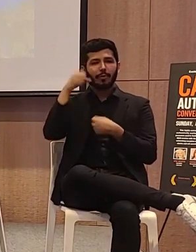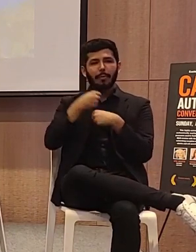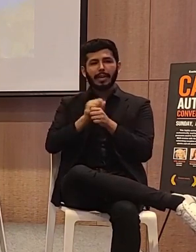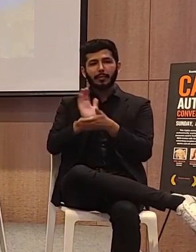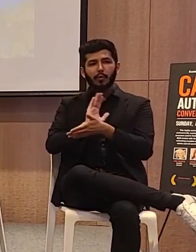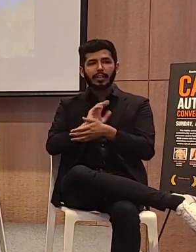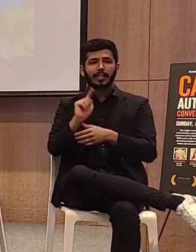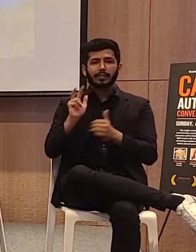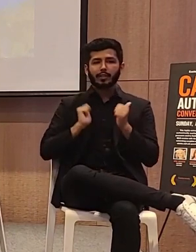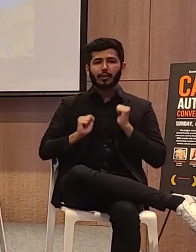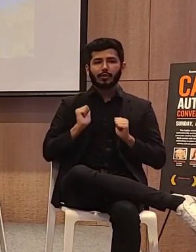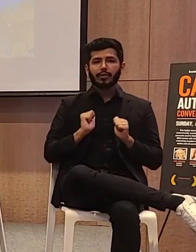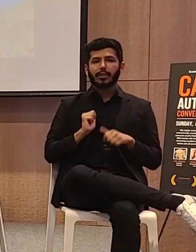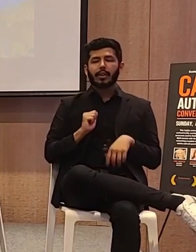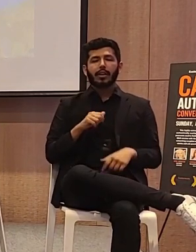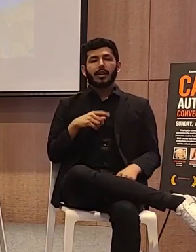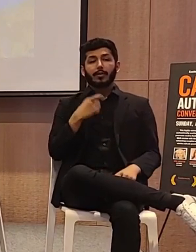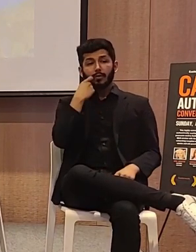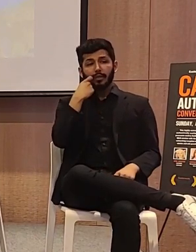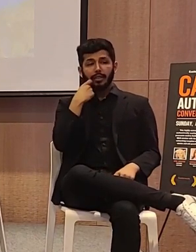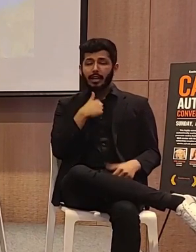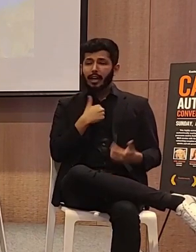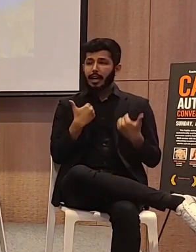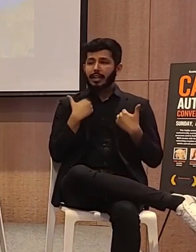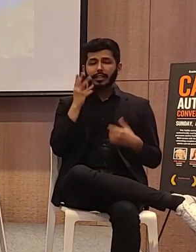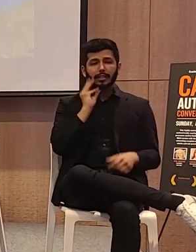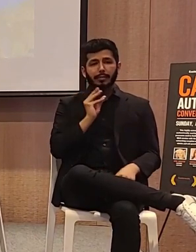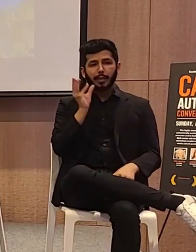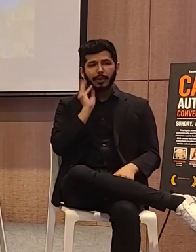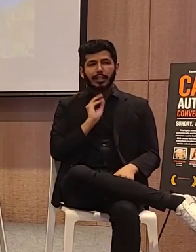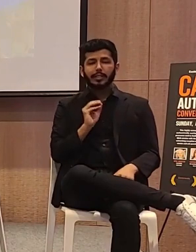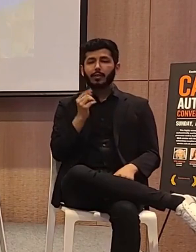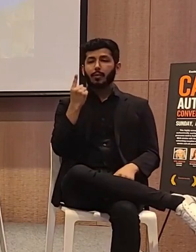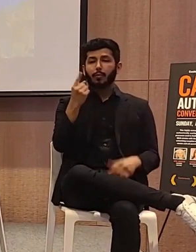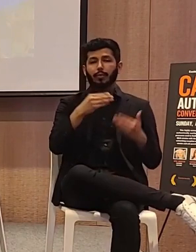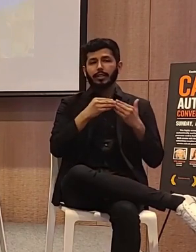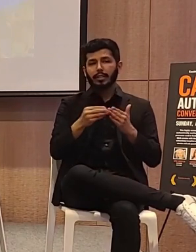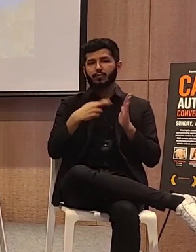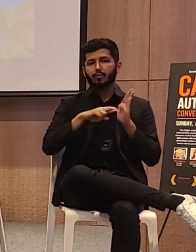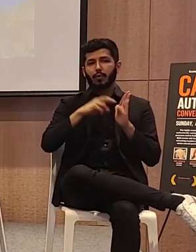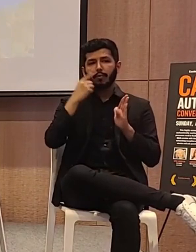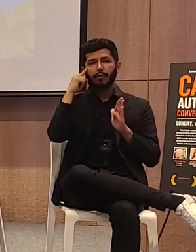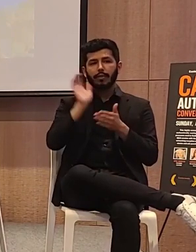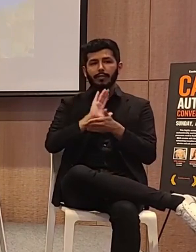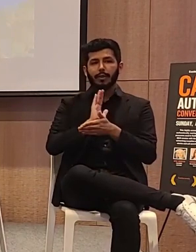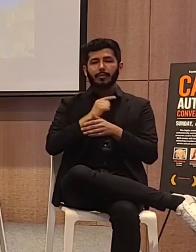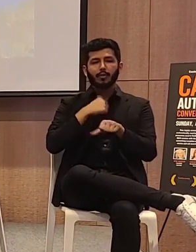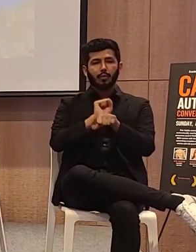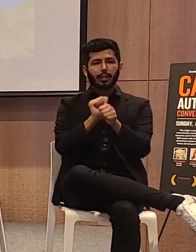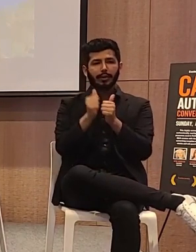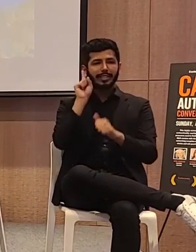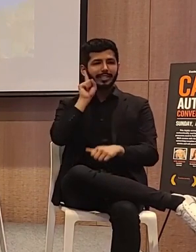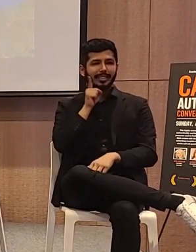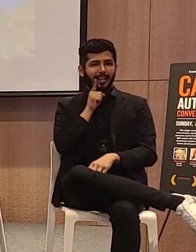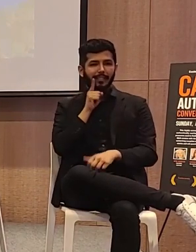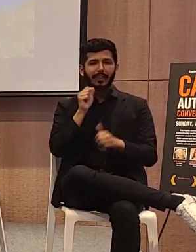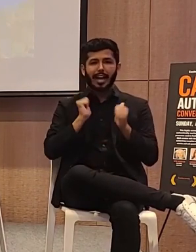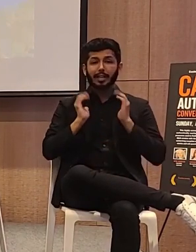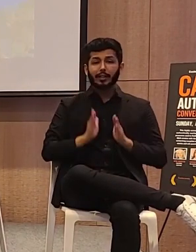been, like, I recently had an experience, very recently, where one of the leads in a film I was doing, we cast with a deaf actor, and it was not written that